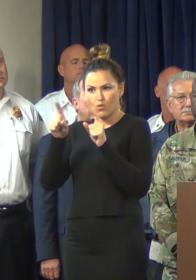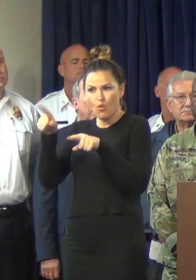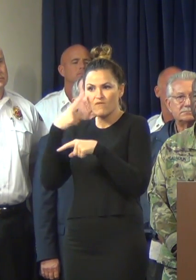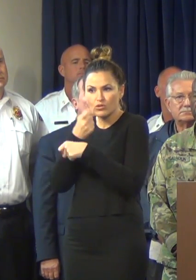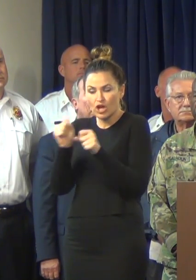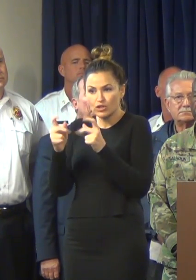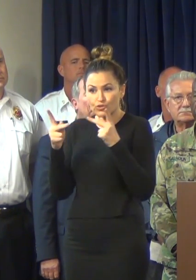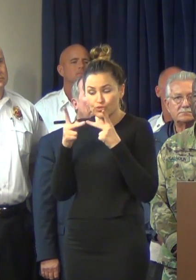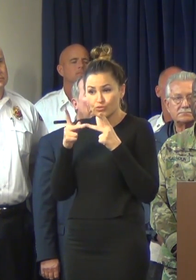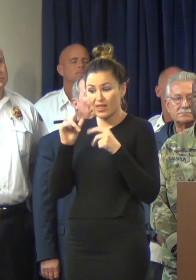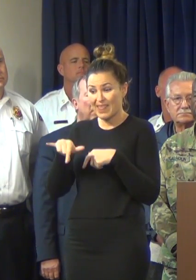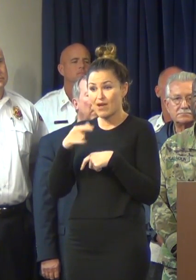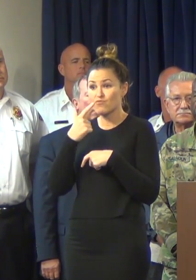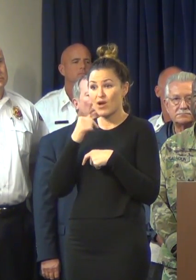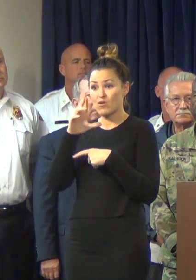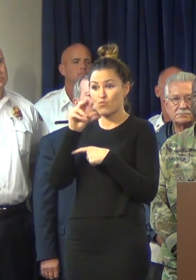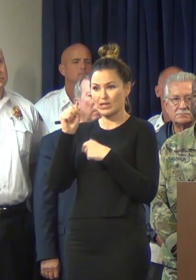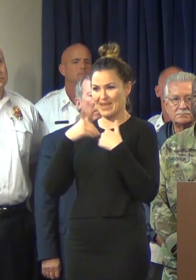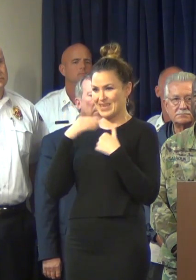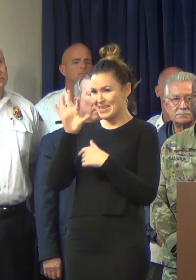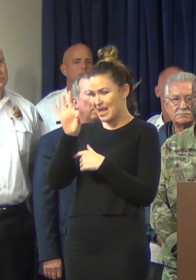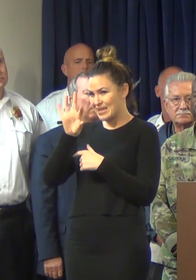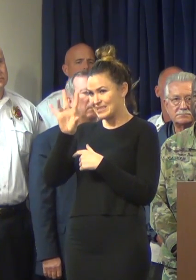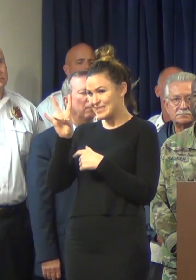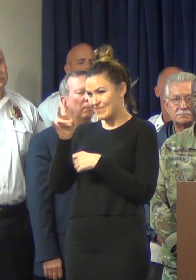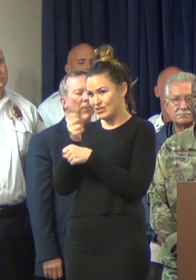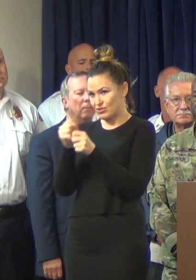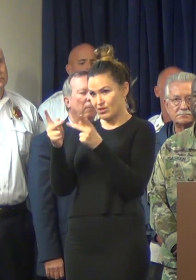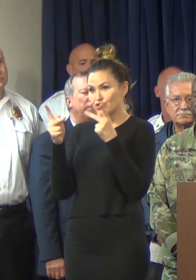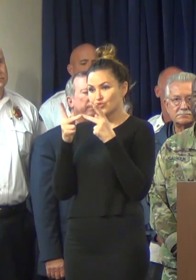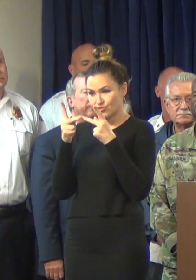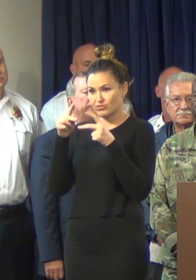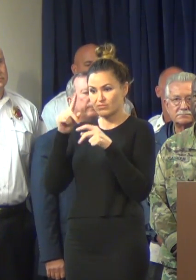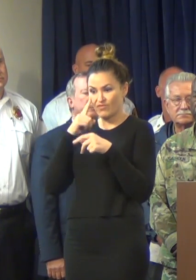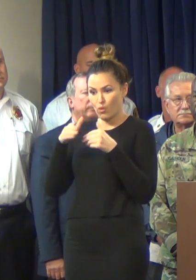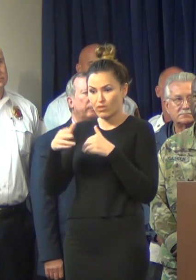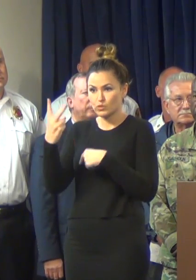The Red Cross has 97 shelters scheduled to be open throughout Florida over the next 2 days.